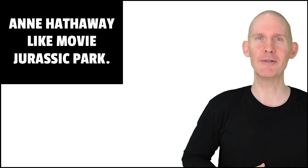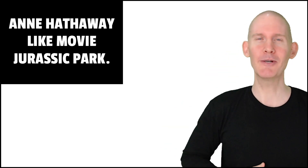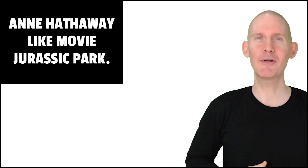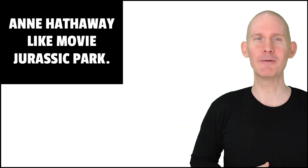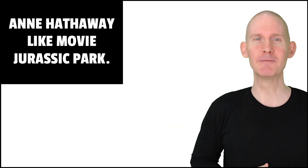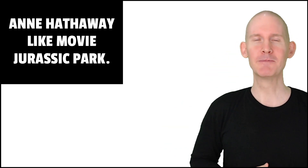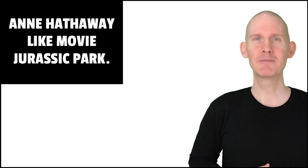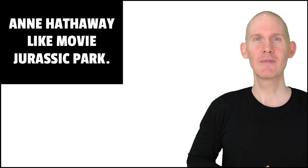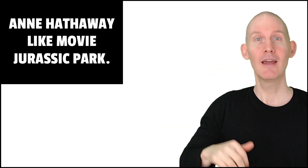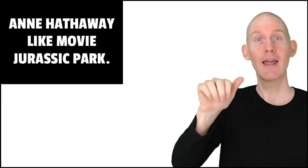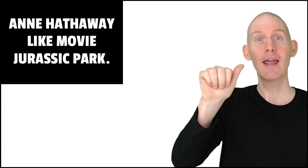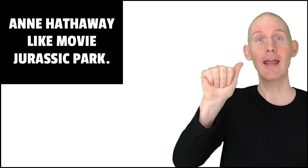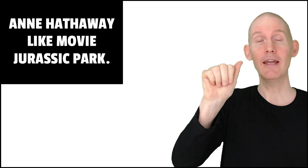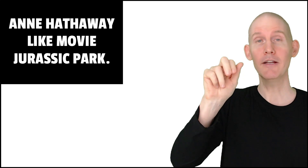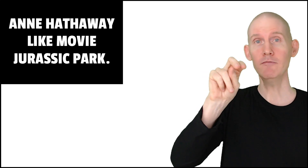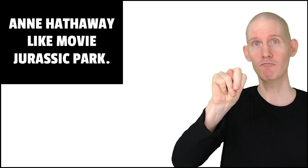go. Anne